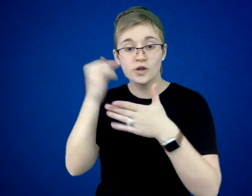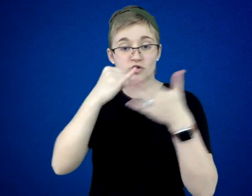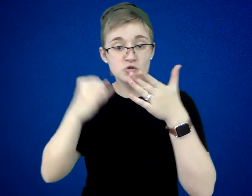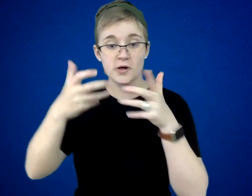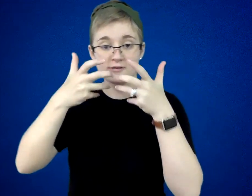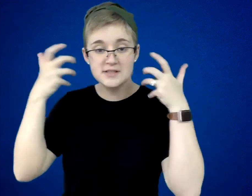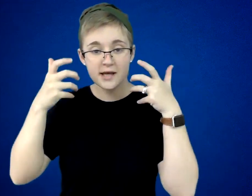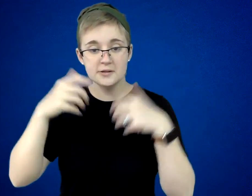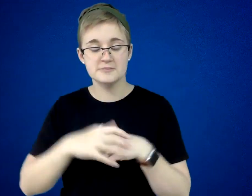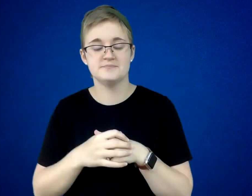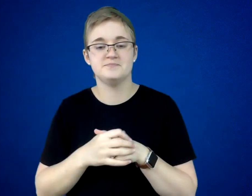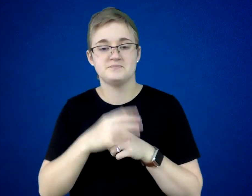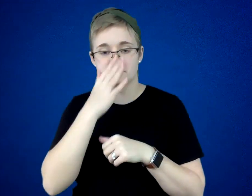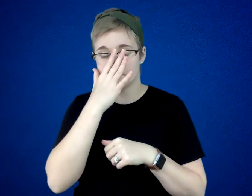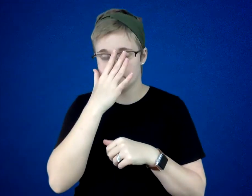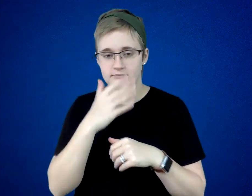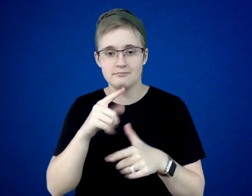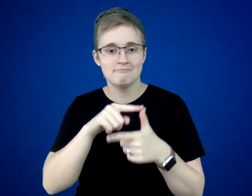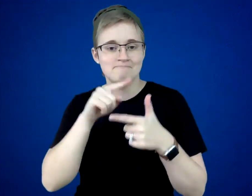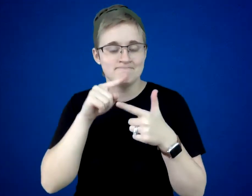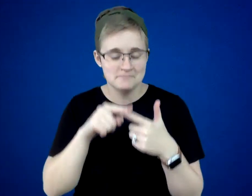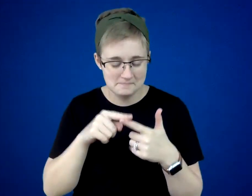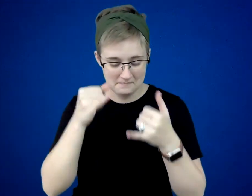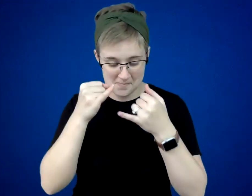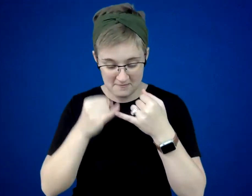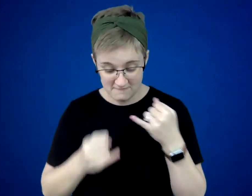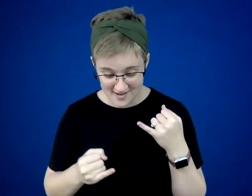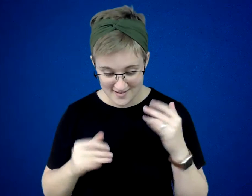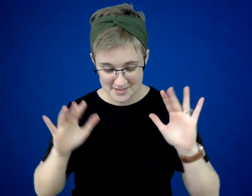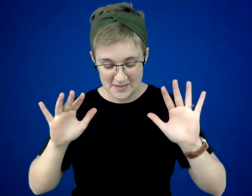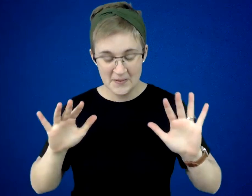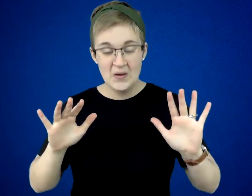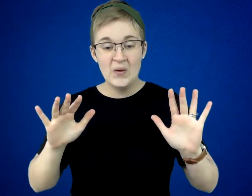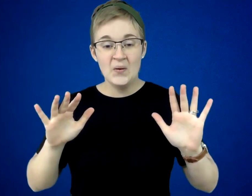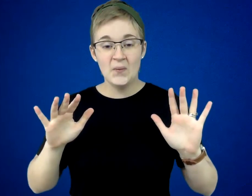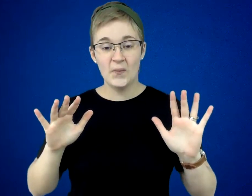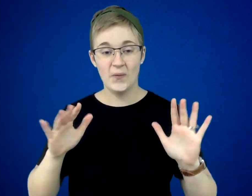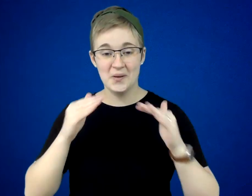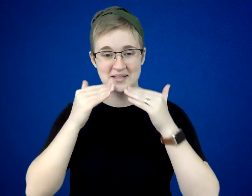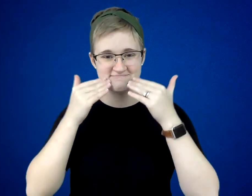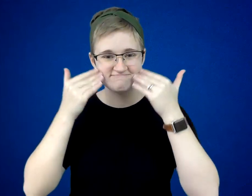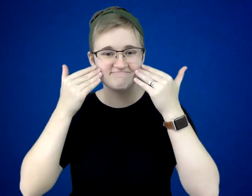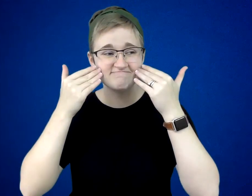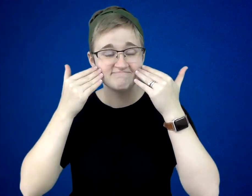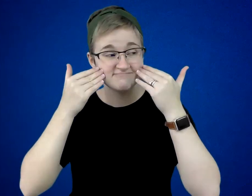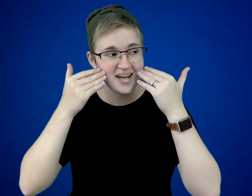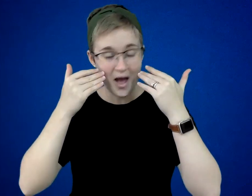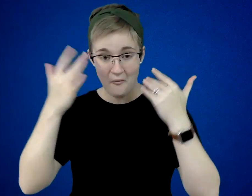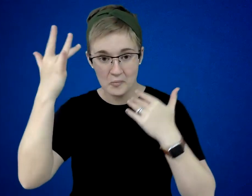tiger. And then, finally, he smiled. He smiled because he knew something Mr. Felmer